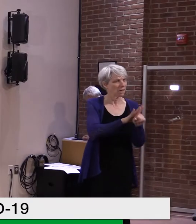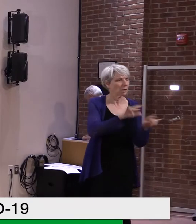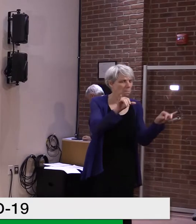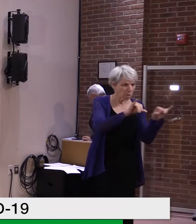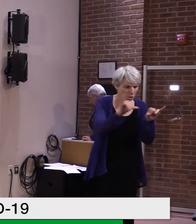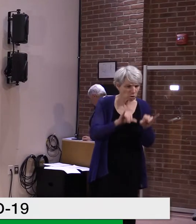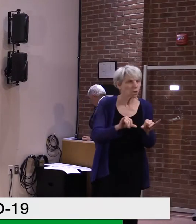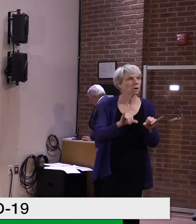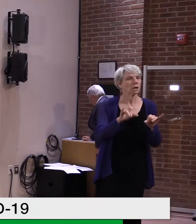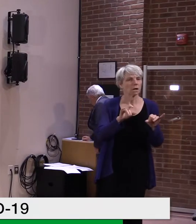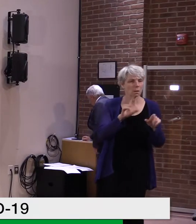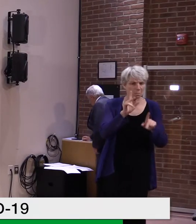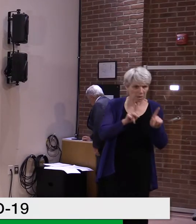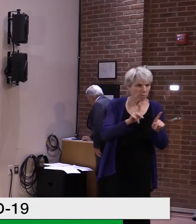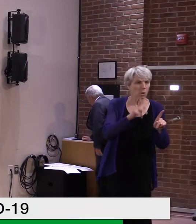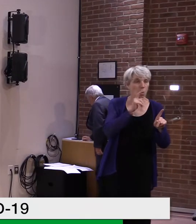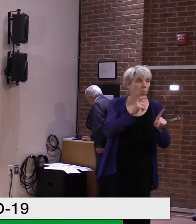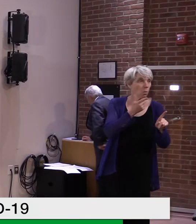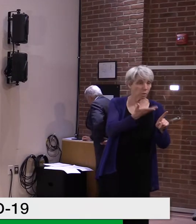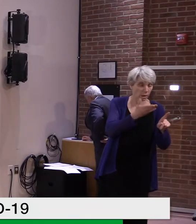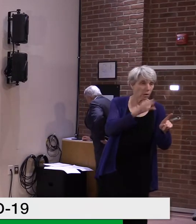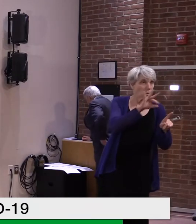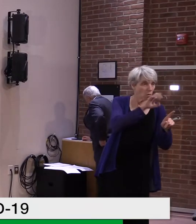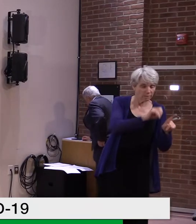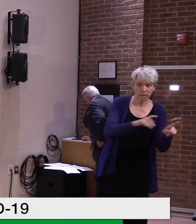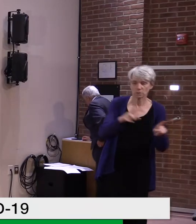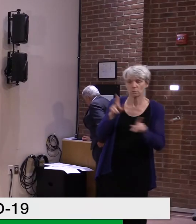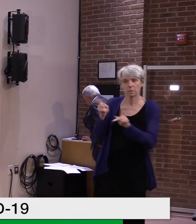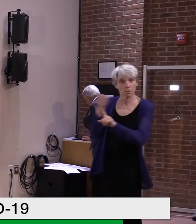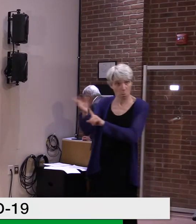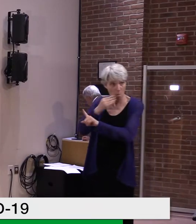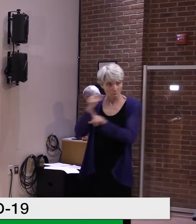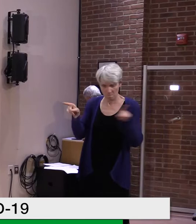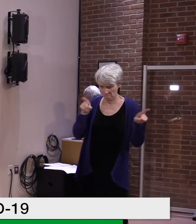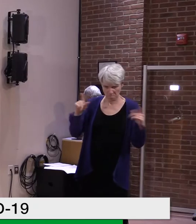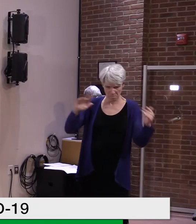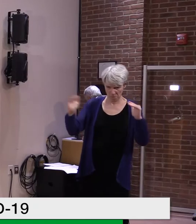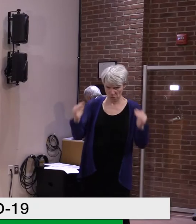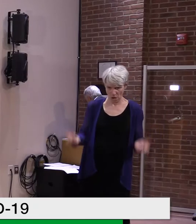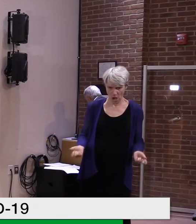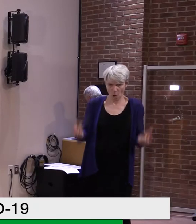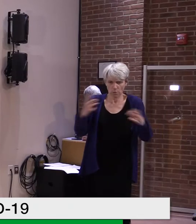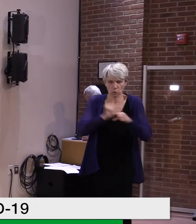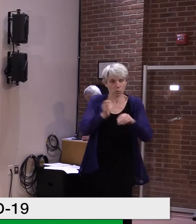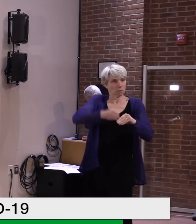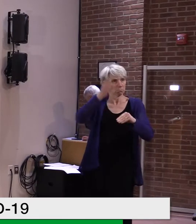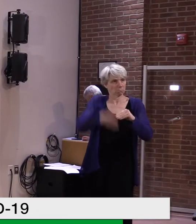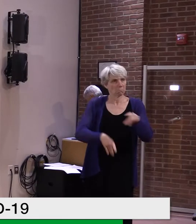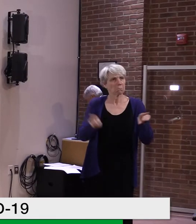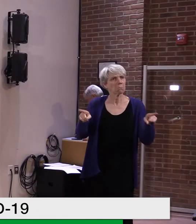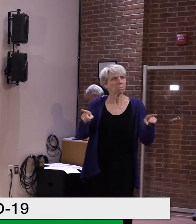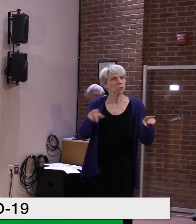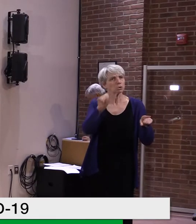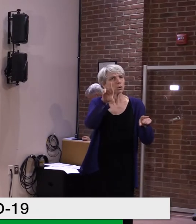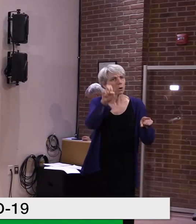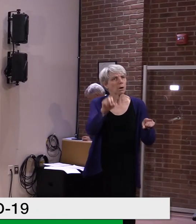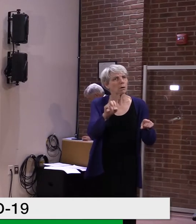responsible for. It's their business. They have to determine that. But if you're asking about state